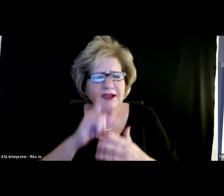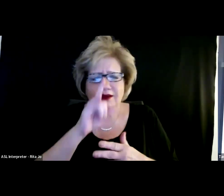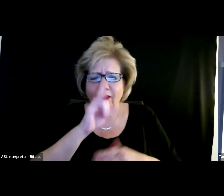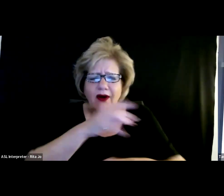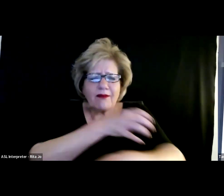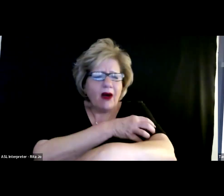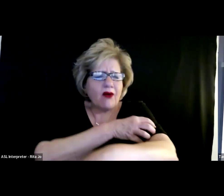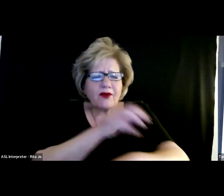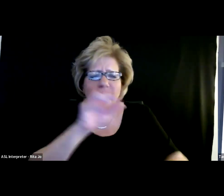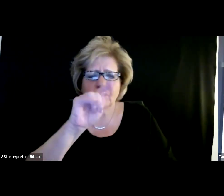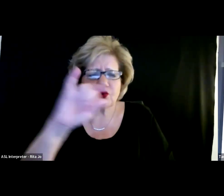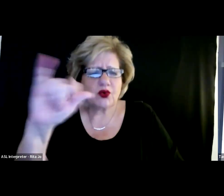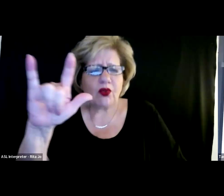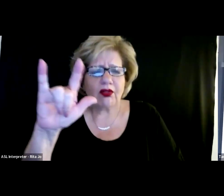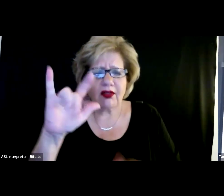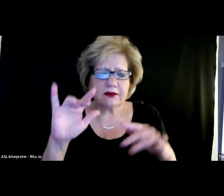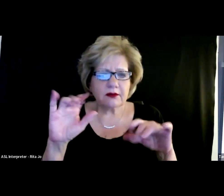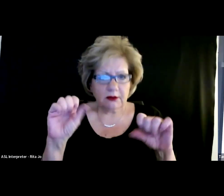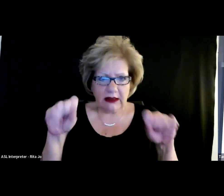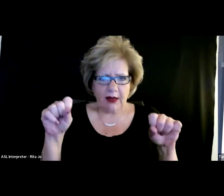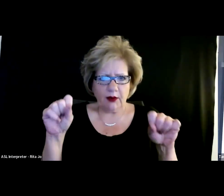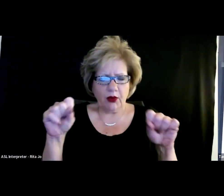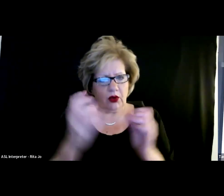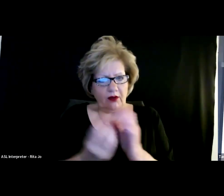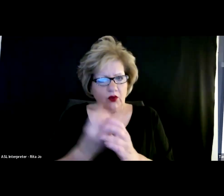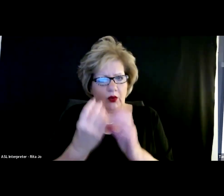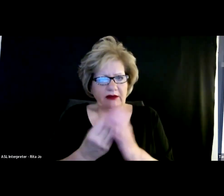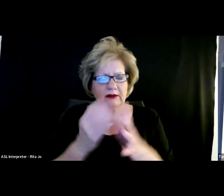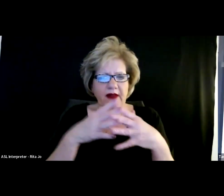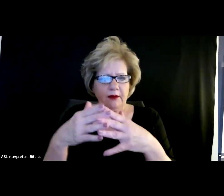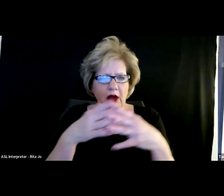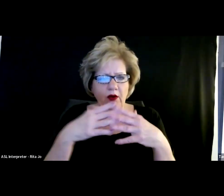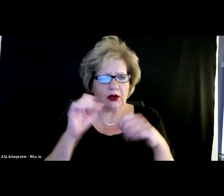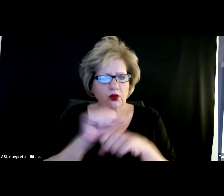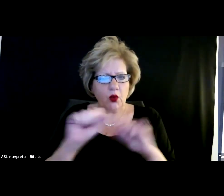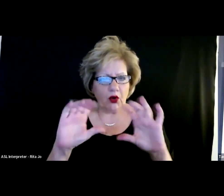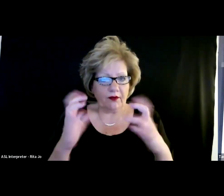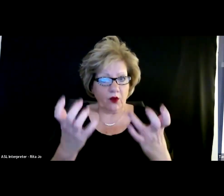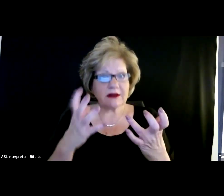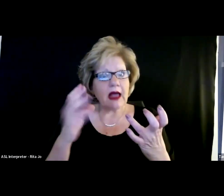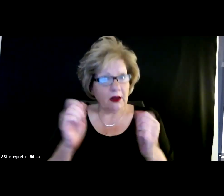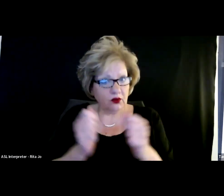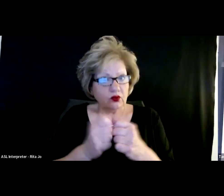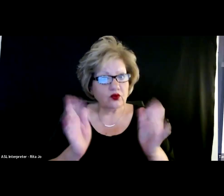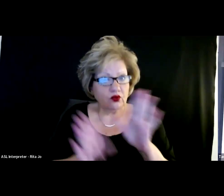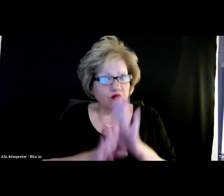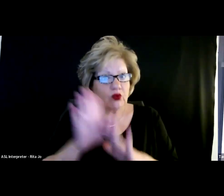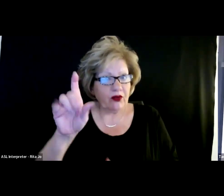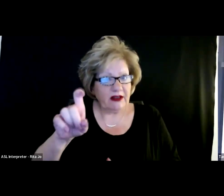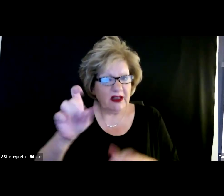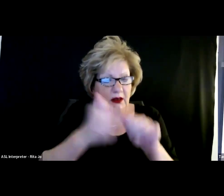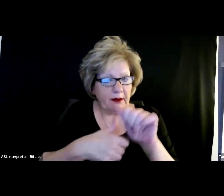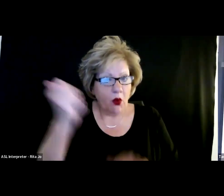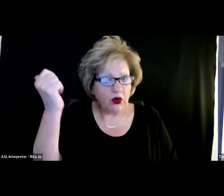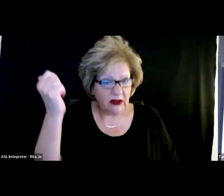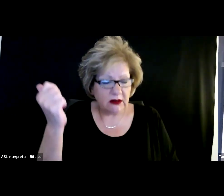tool capable of effectively growing the American workforce where growth is needed most. Research shows that